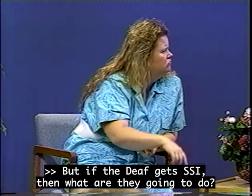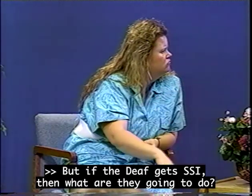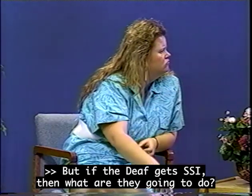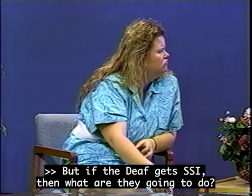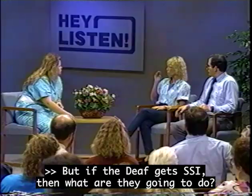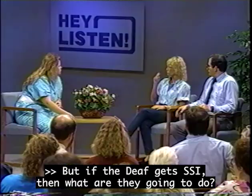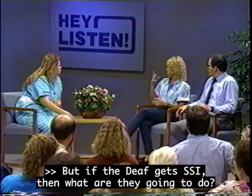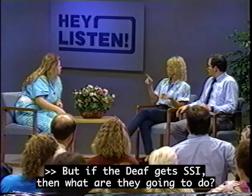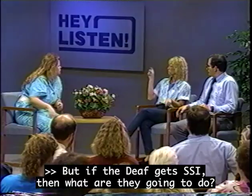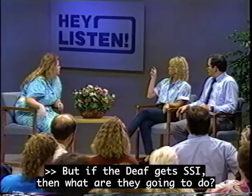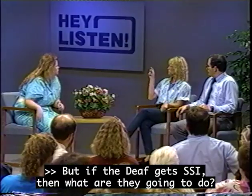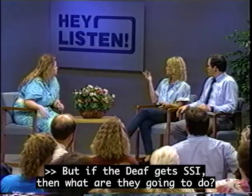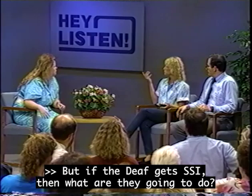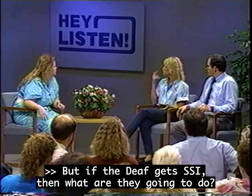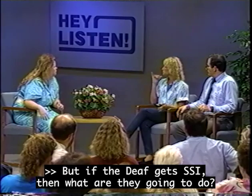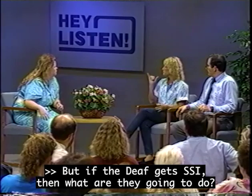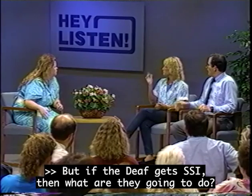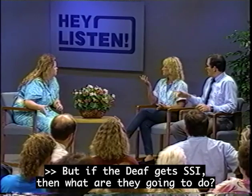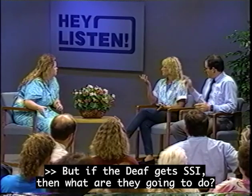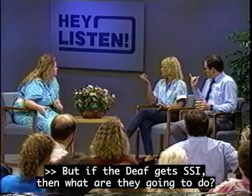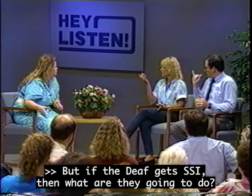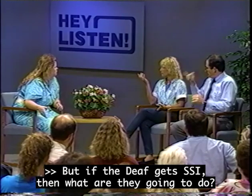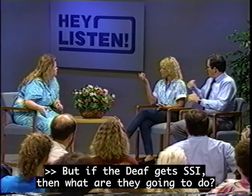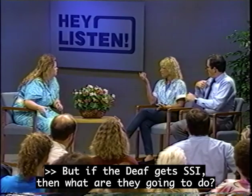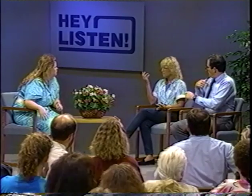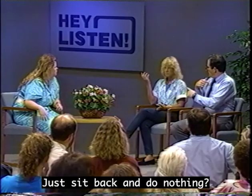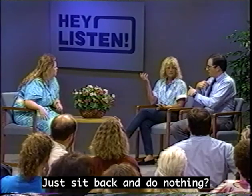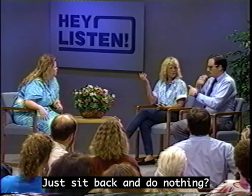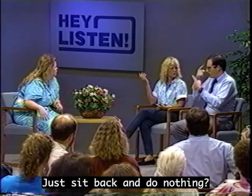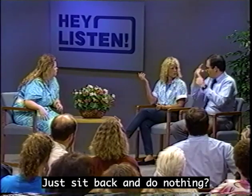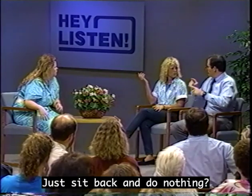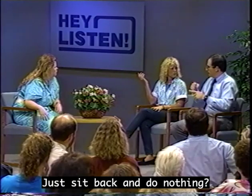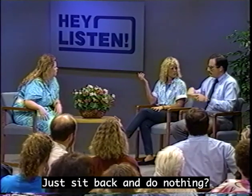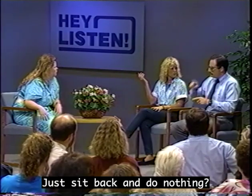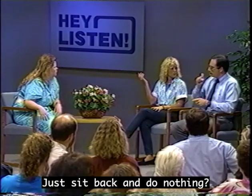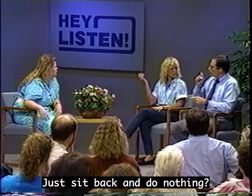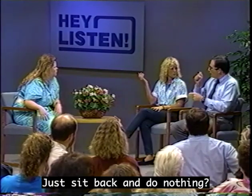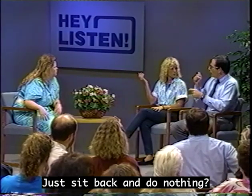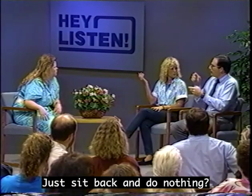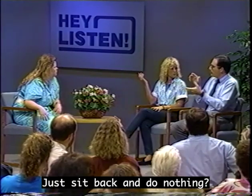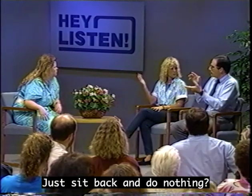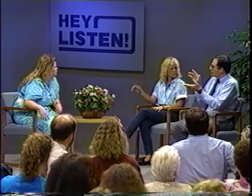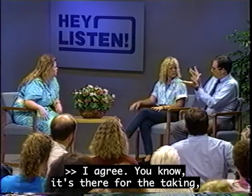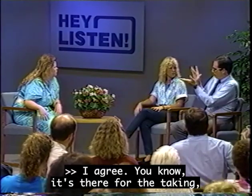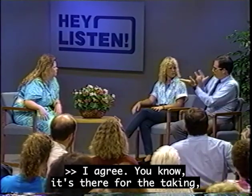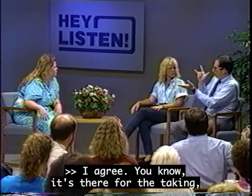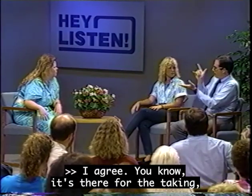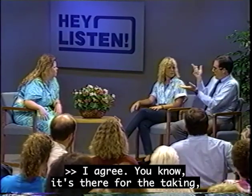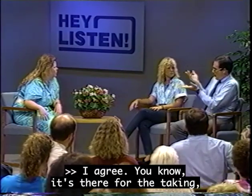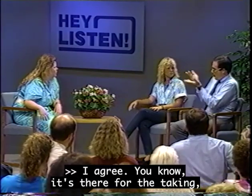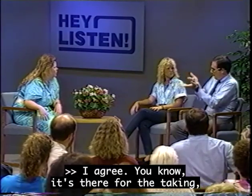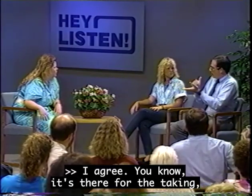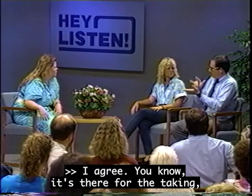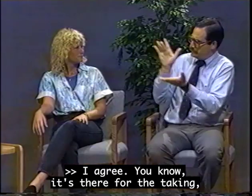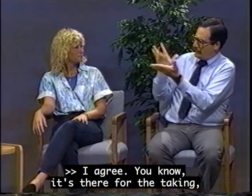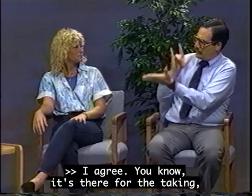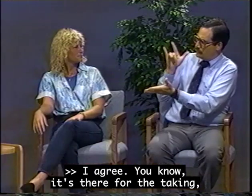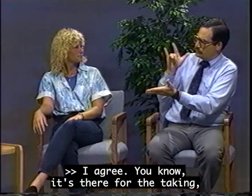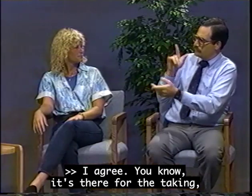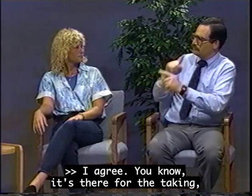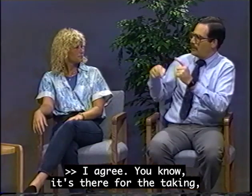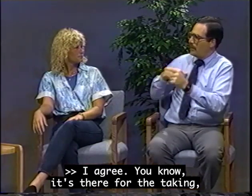if the deaf gets SSI, then what are they going to do? Just sit back and do nothing? I agree. You